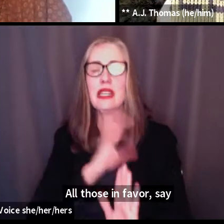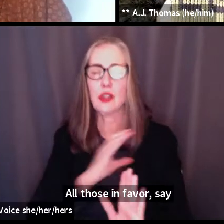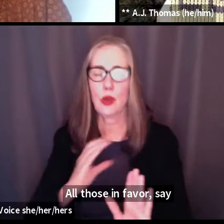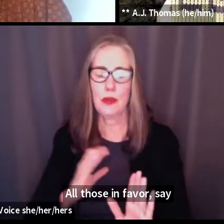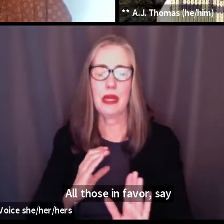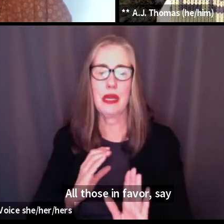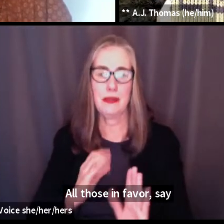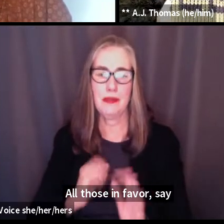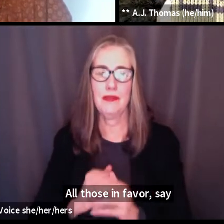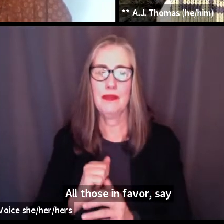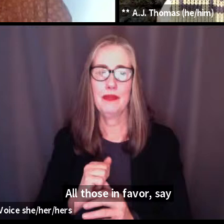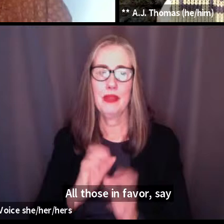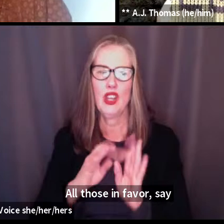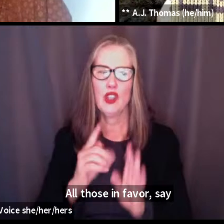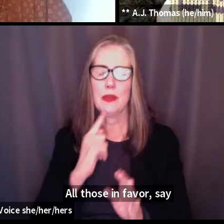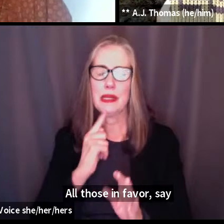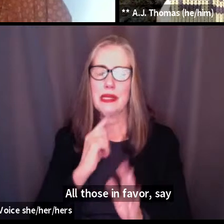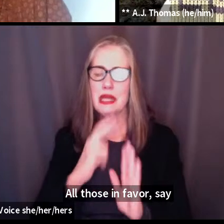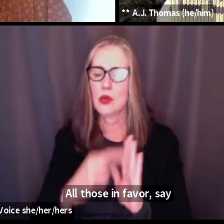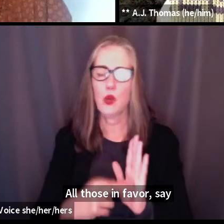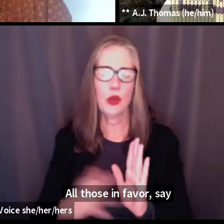*9.